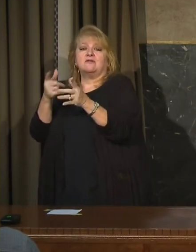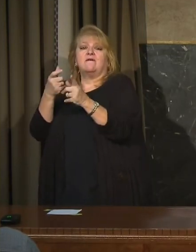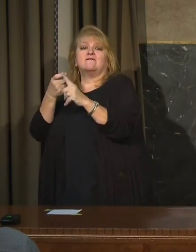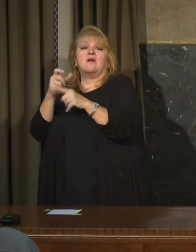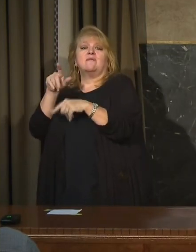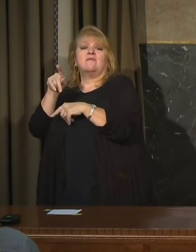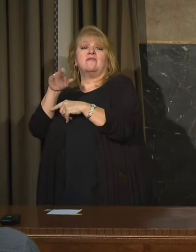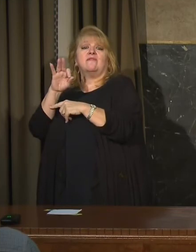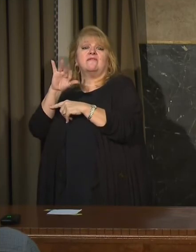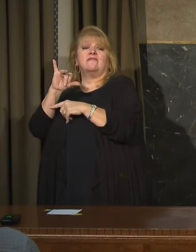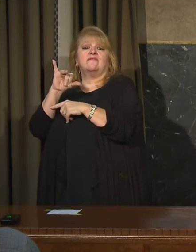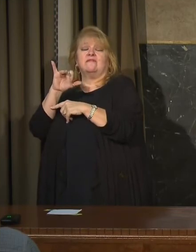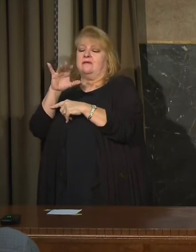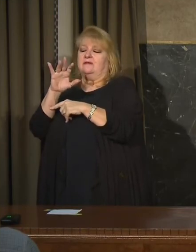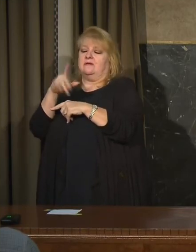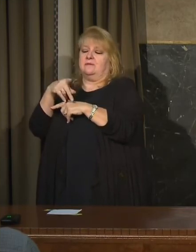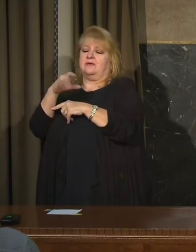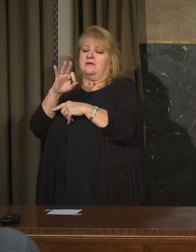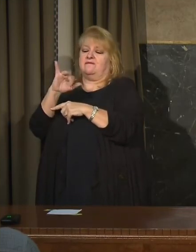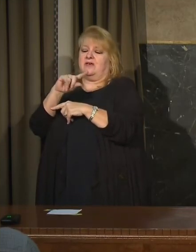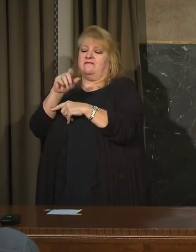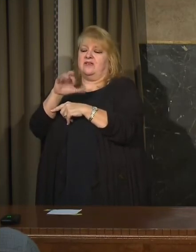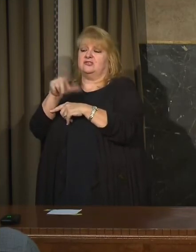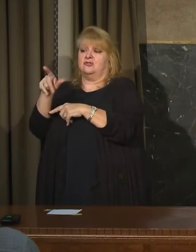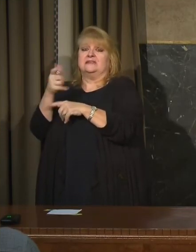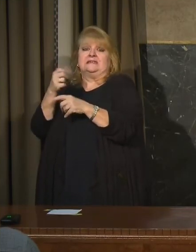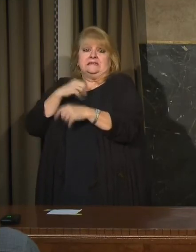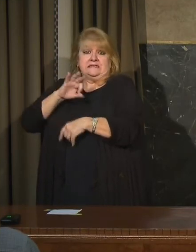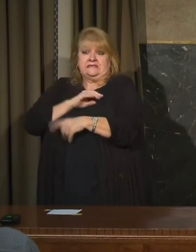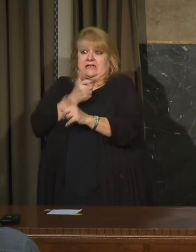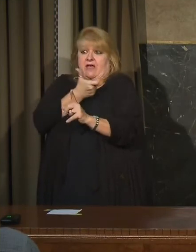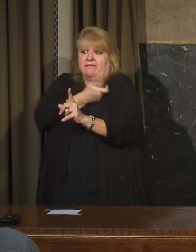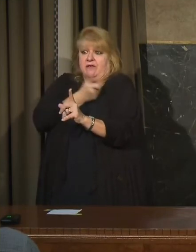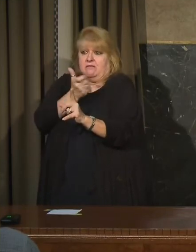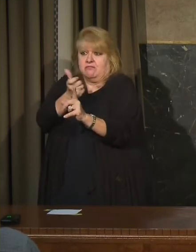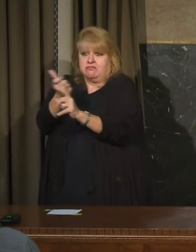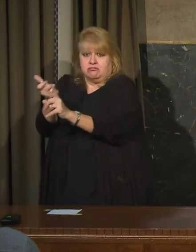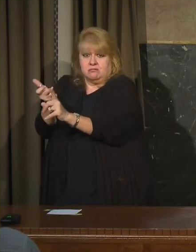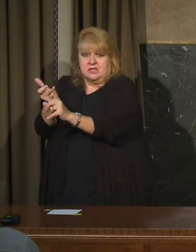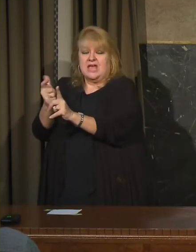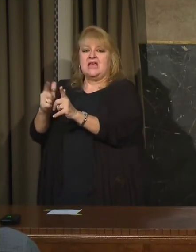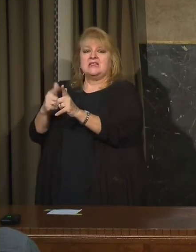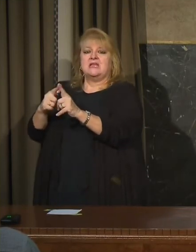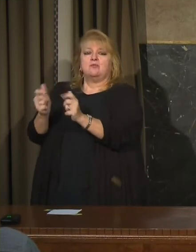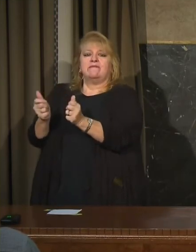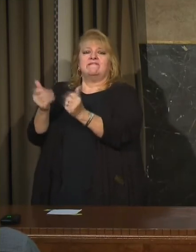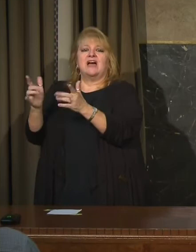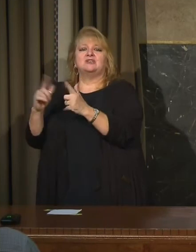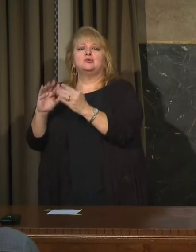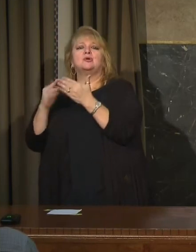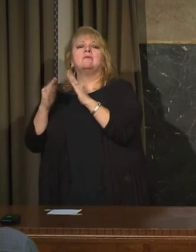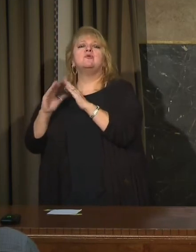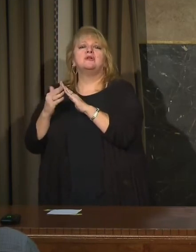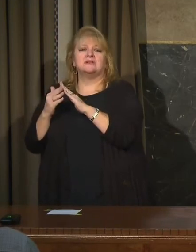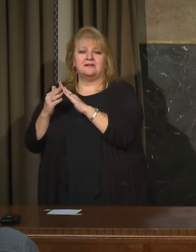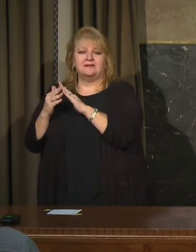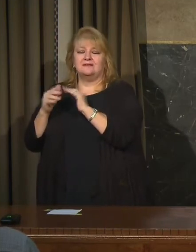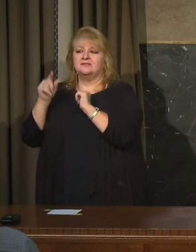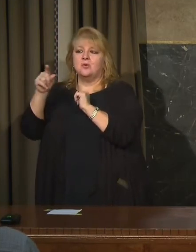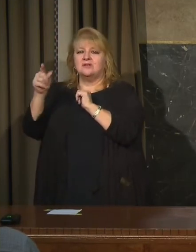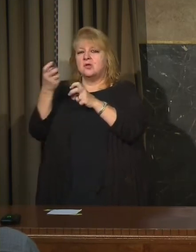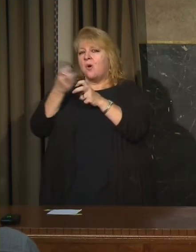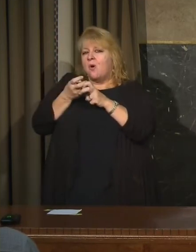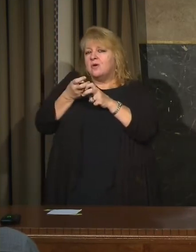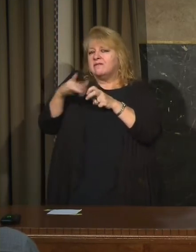staff was to start and then make it available to community members. So it was actually a little bit difficult to go back and say how much was given to their